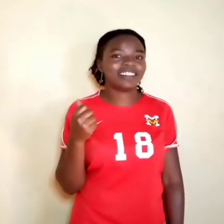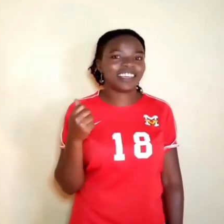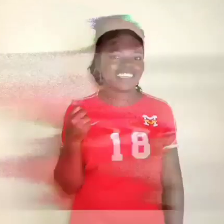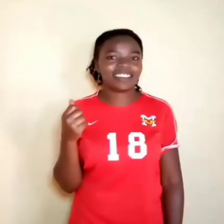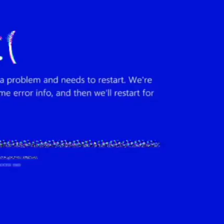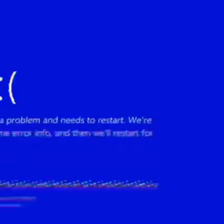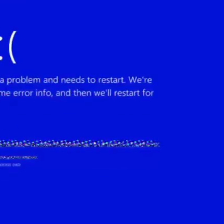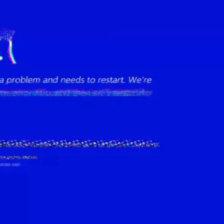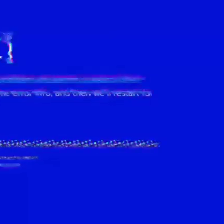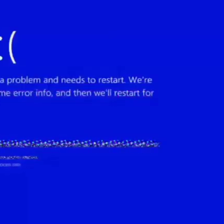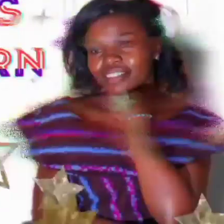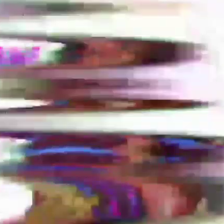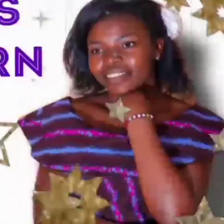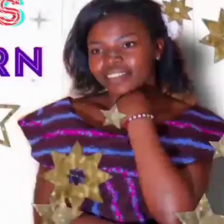end.